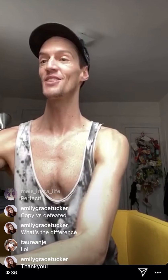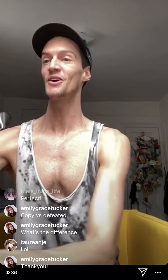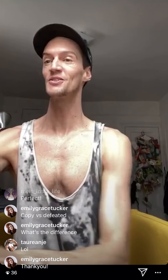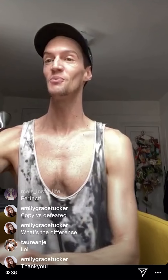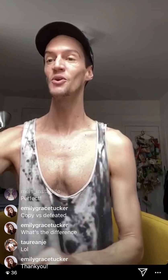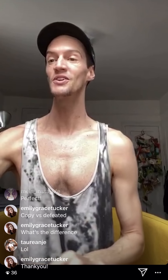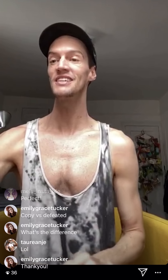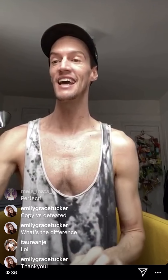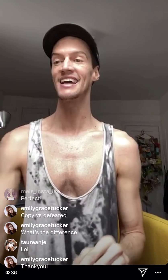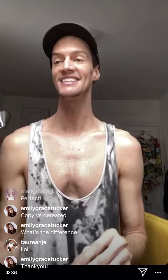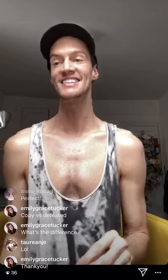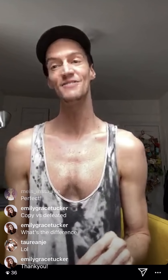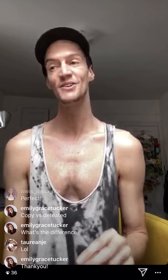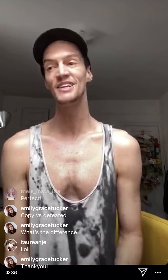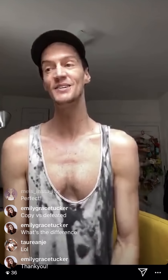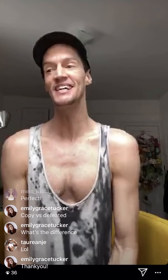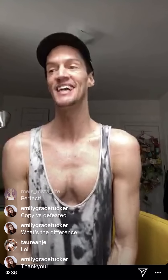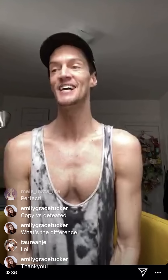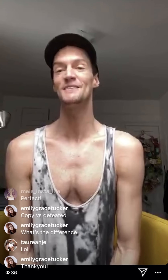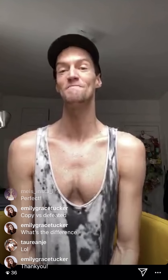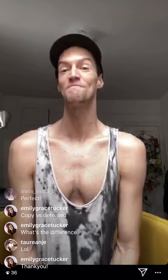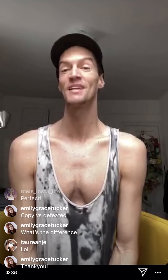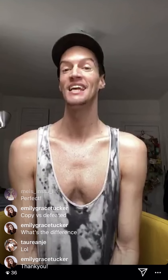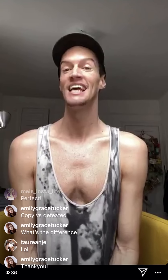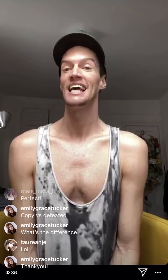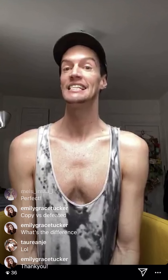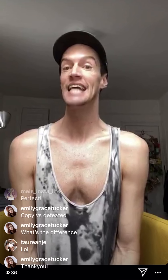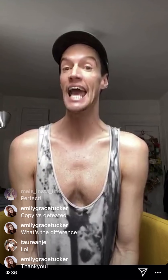some words and see if you can do it. Take.